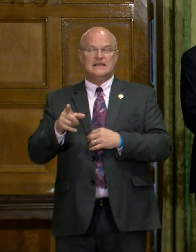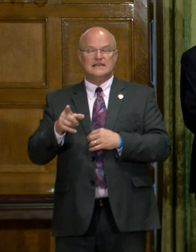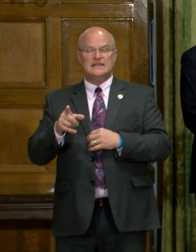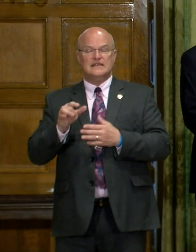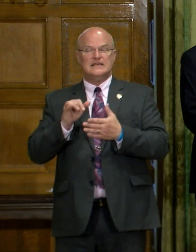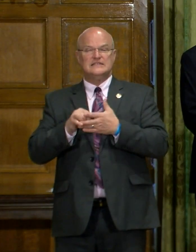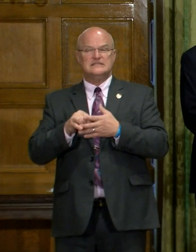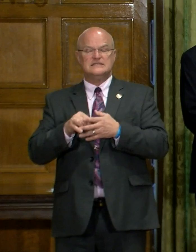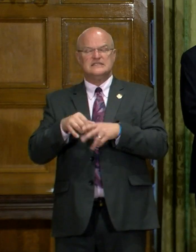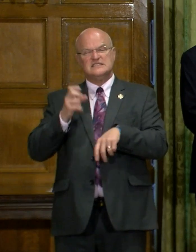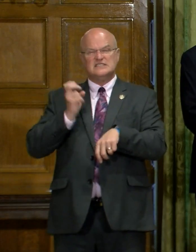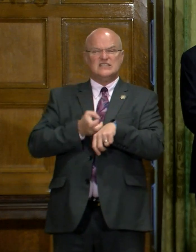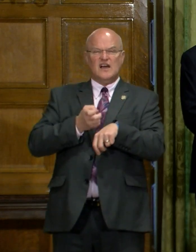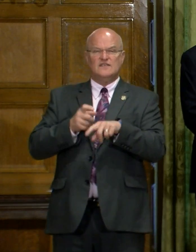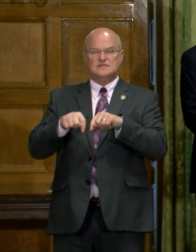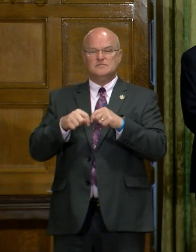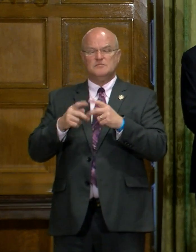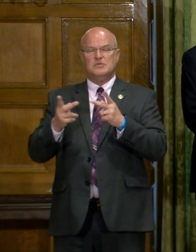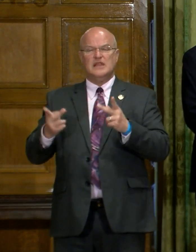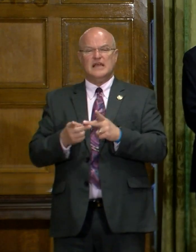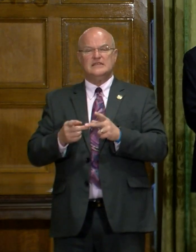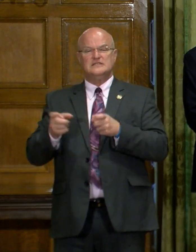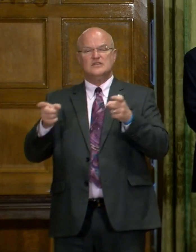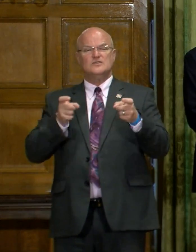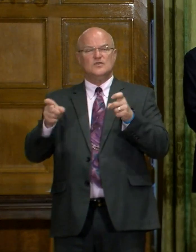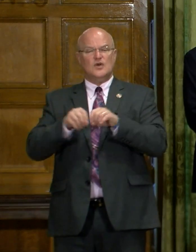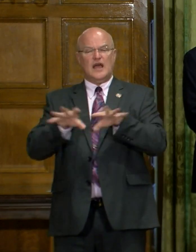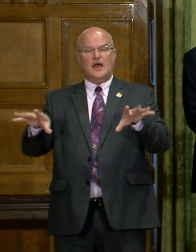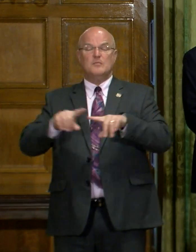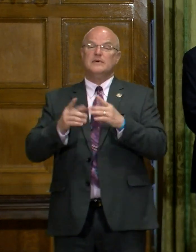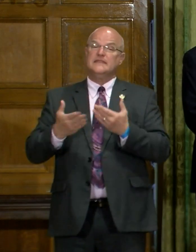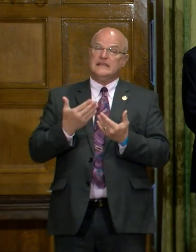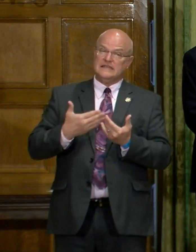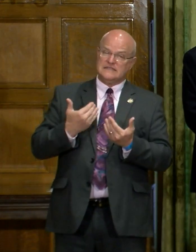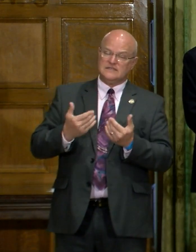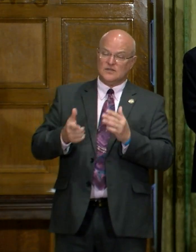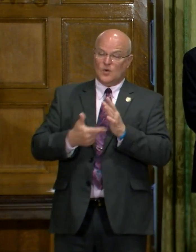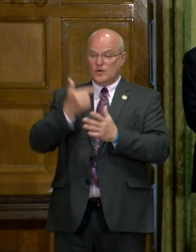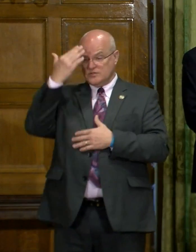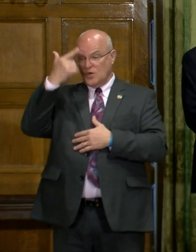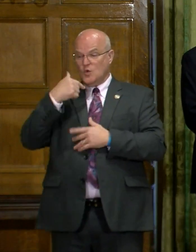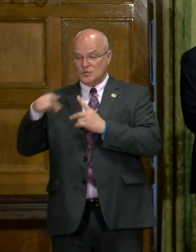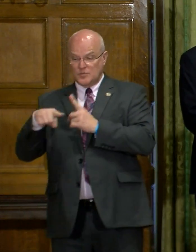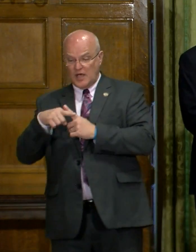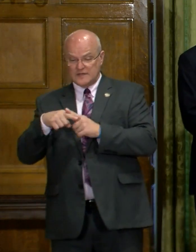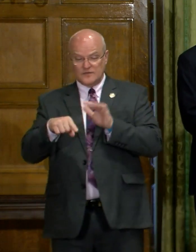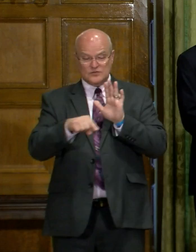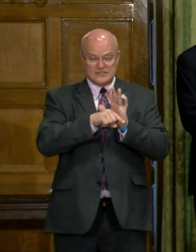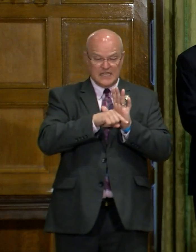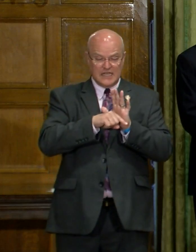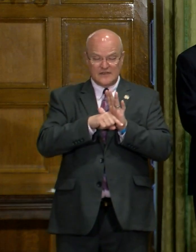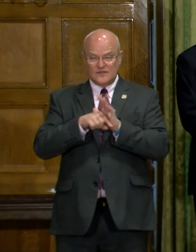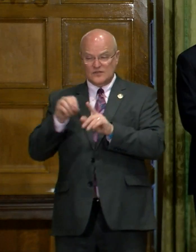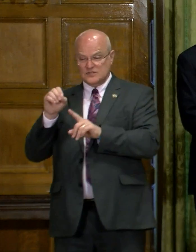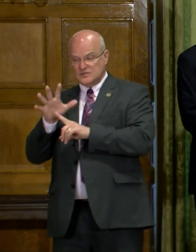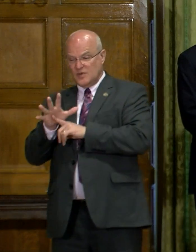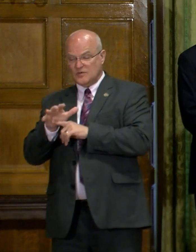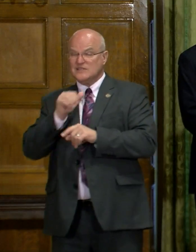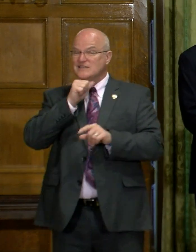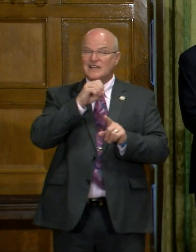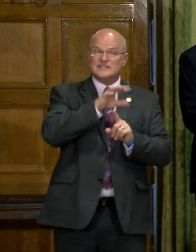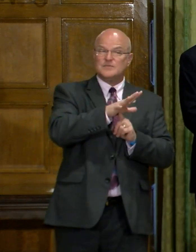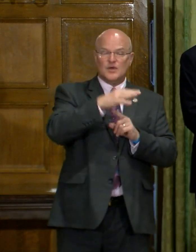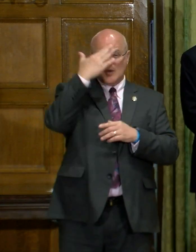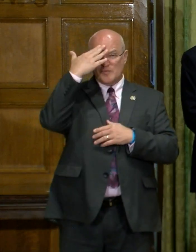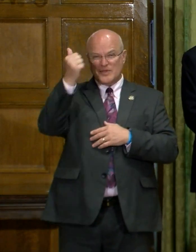ironically, it's the toughest place to control an outbreak, but also the easiest. Once you know who's positive, who's negative, who's exposed, who's not